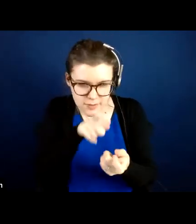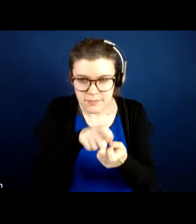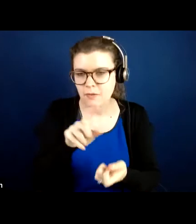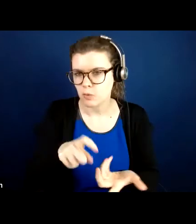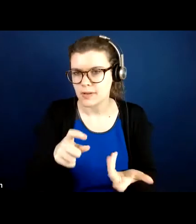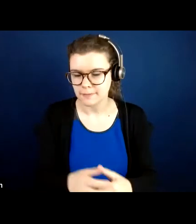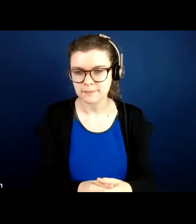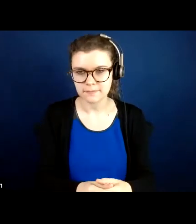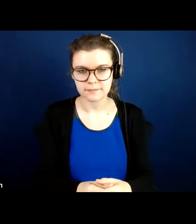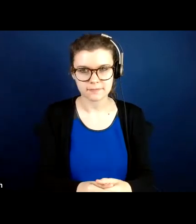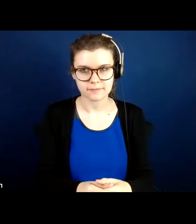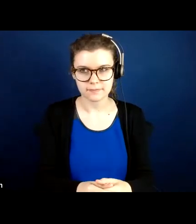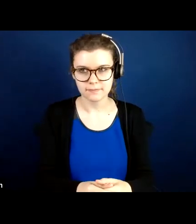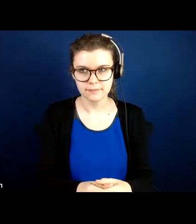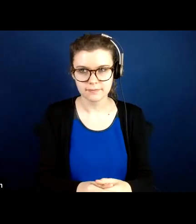are.